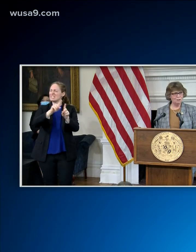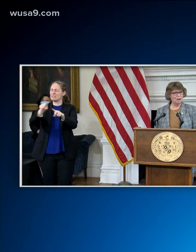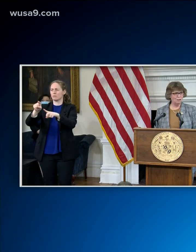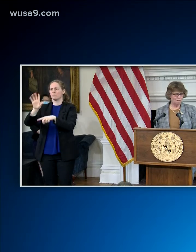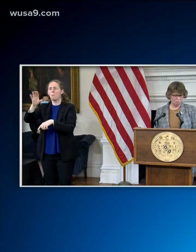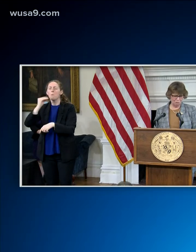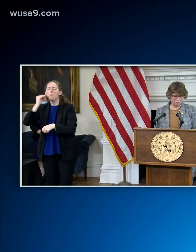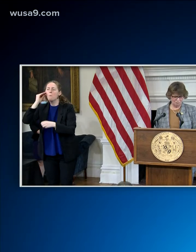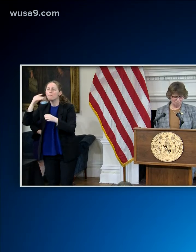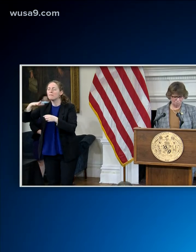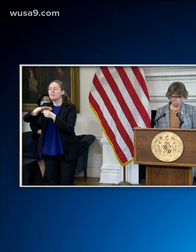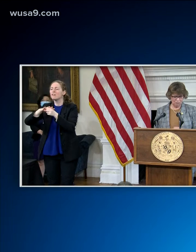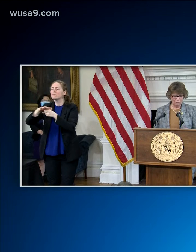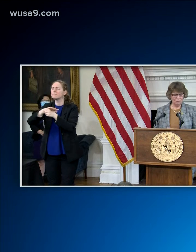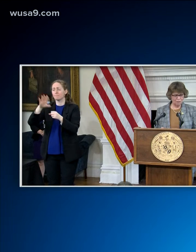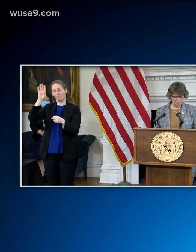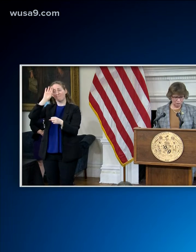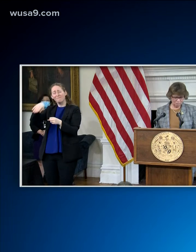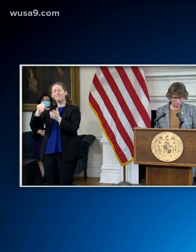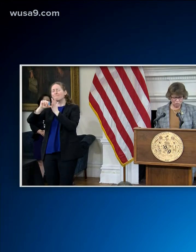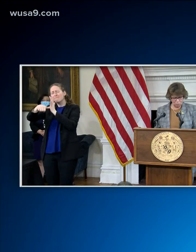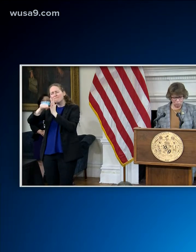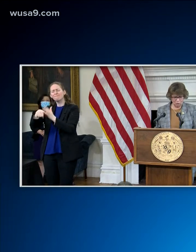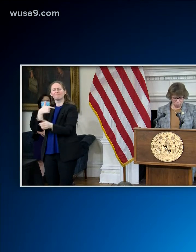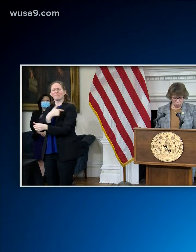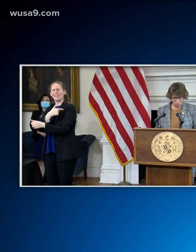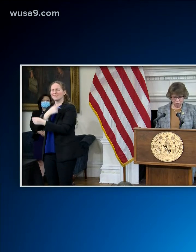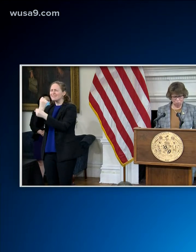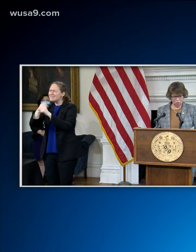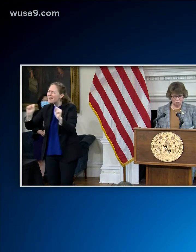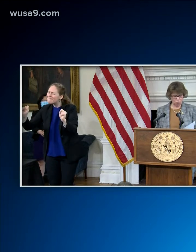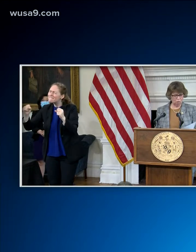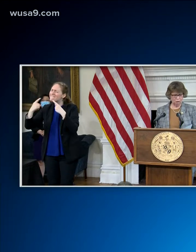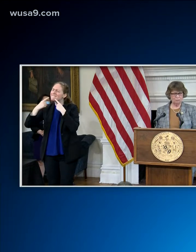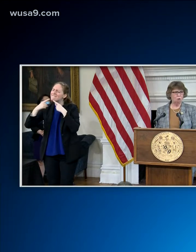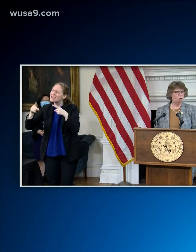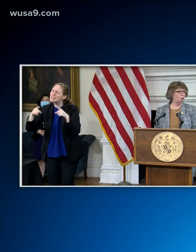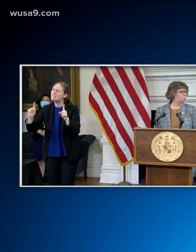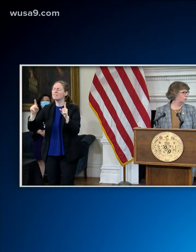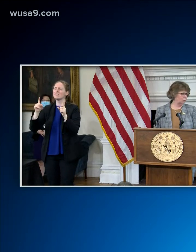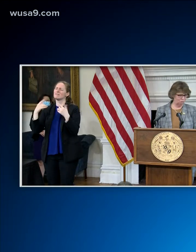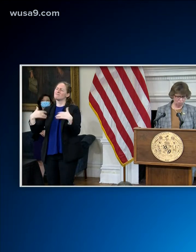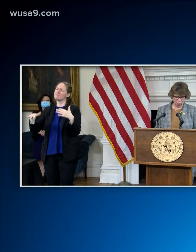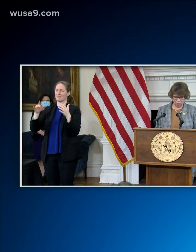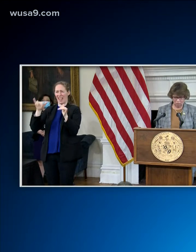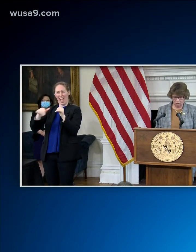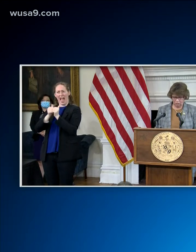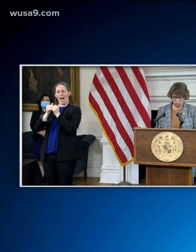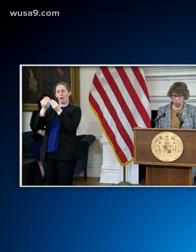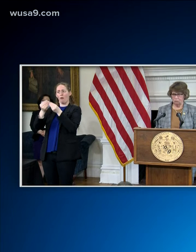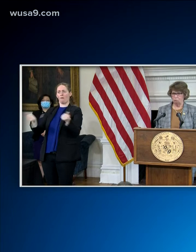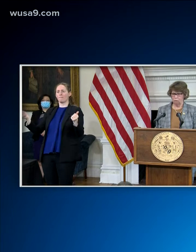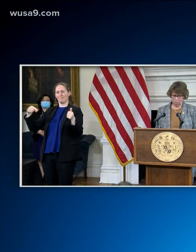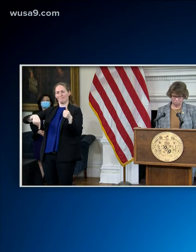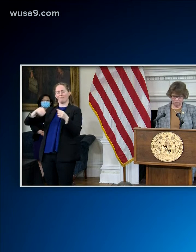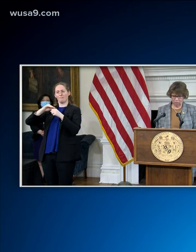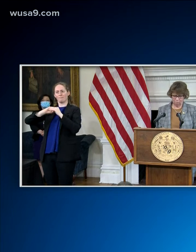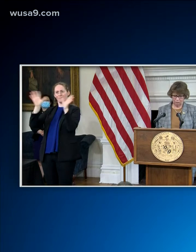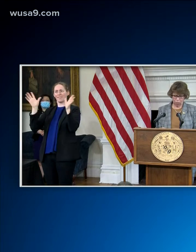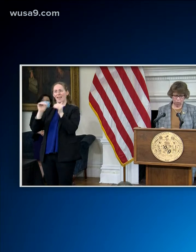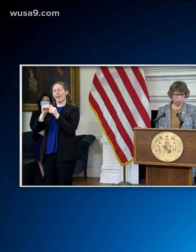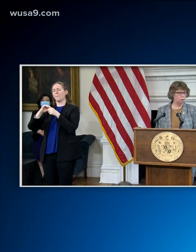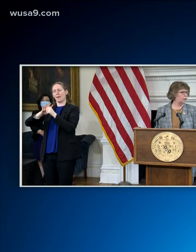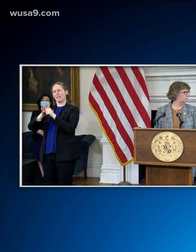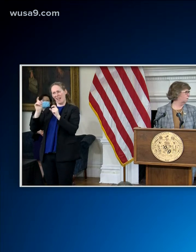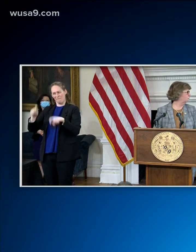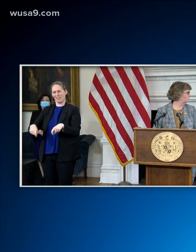the key to ending the pandemic. Again, I thank you, Governor Hogan, for ensuring that all Marylanders, including those with disabilities,